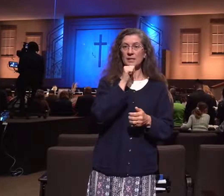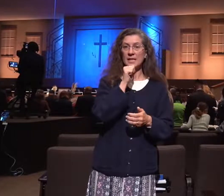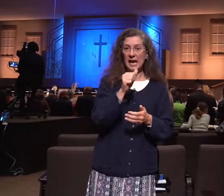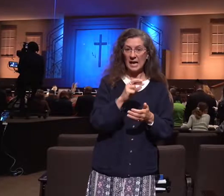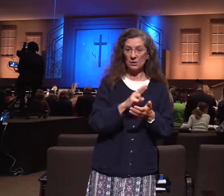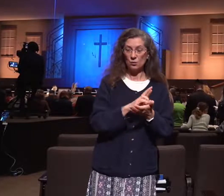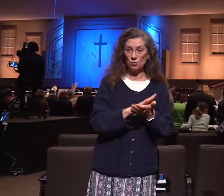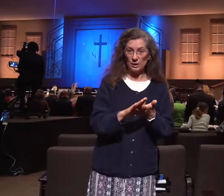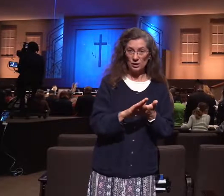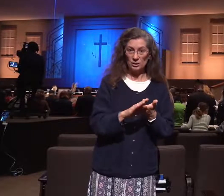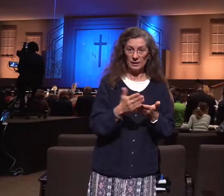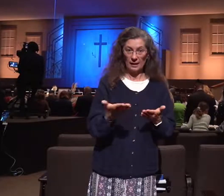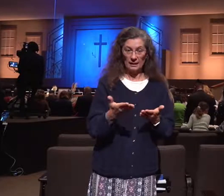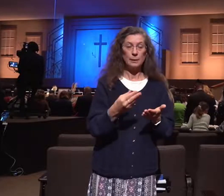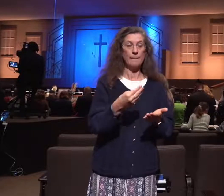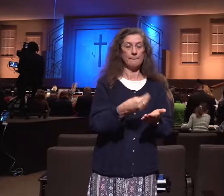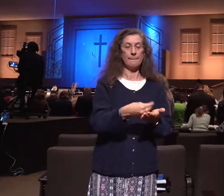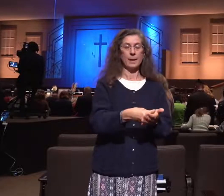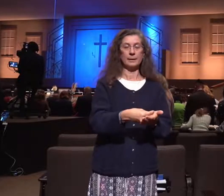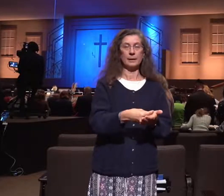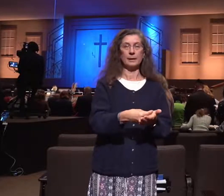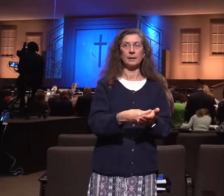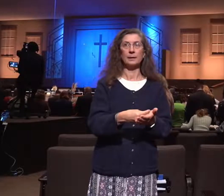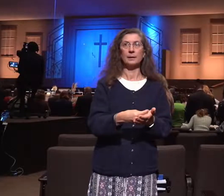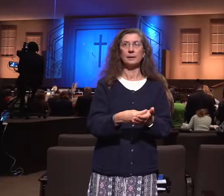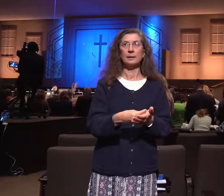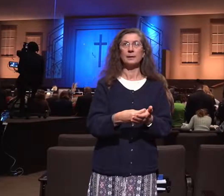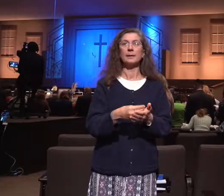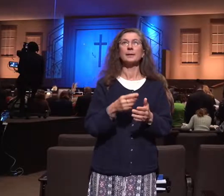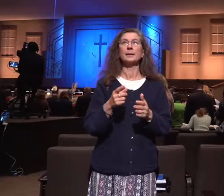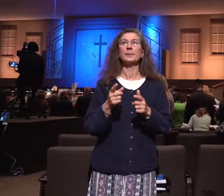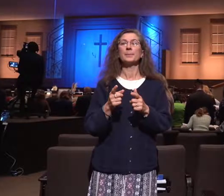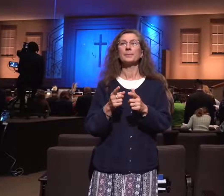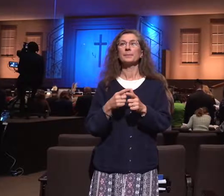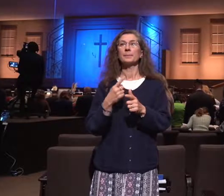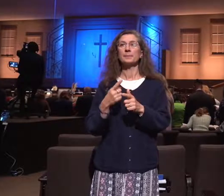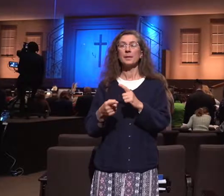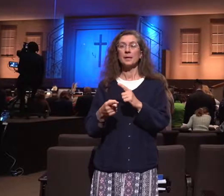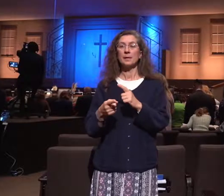money, who will commit to you